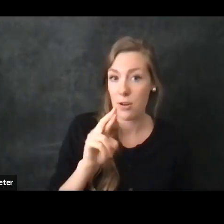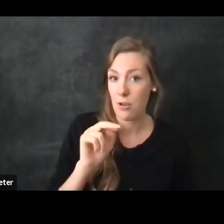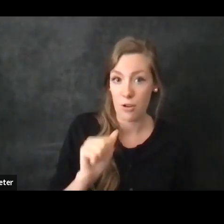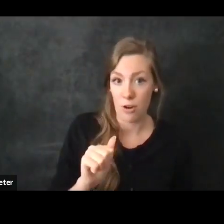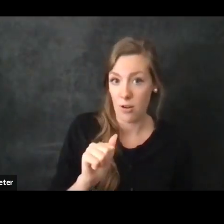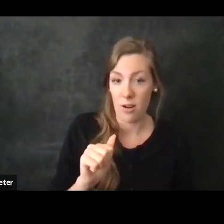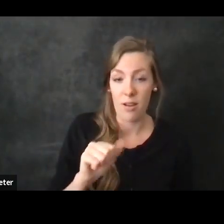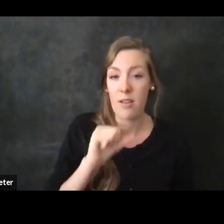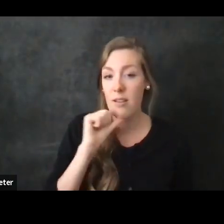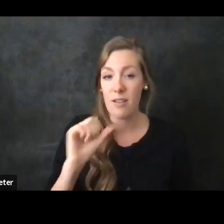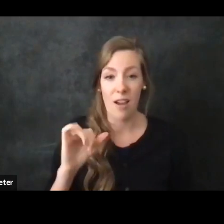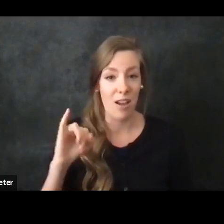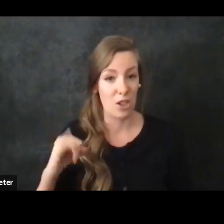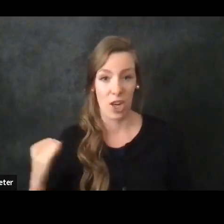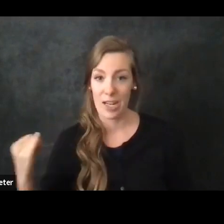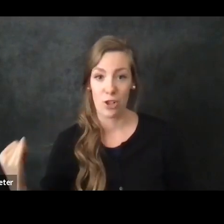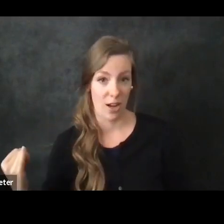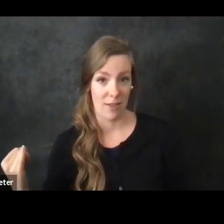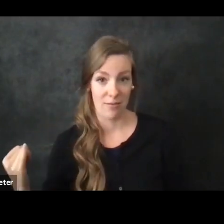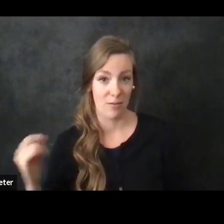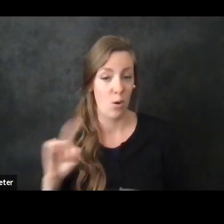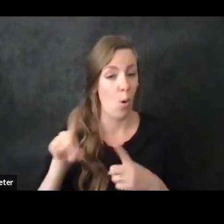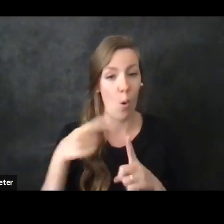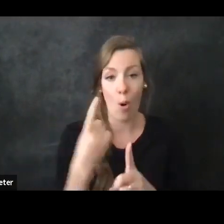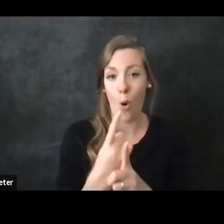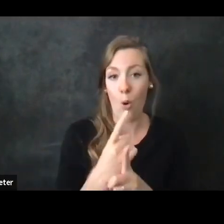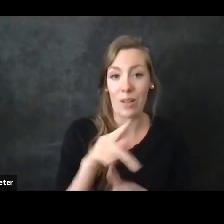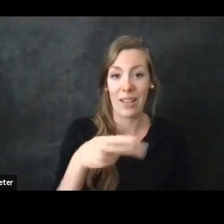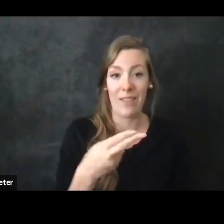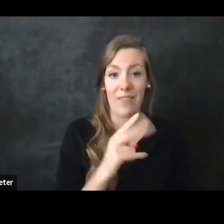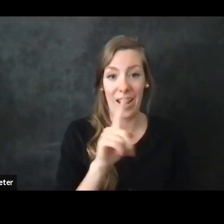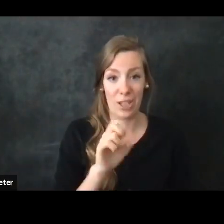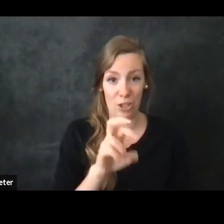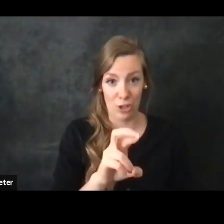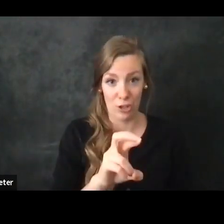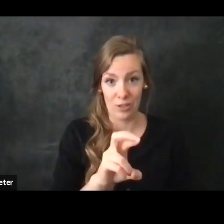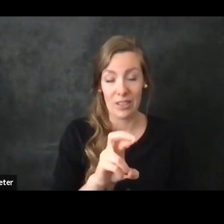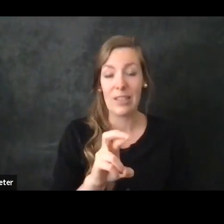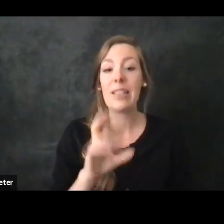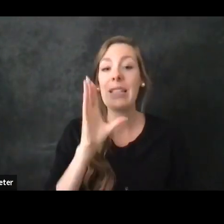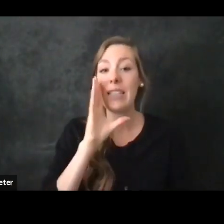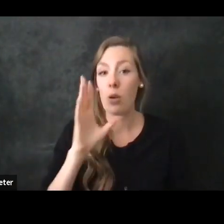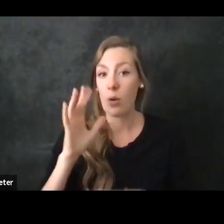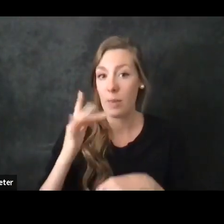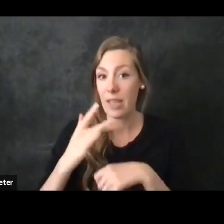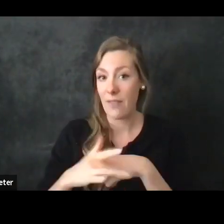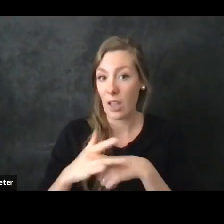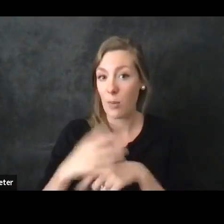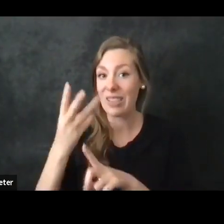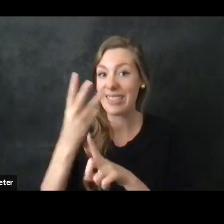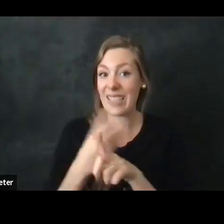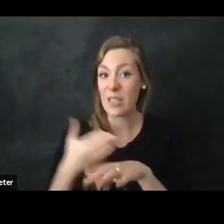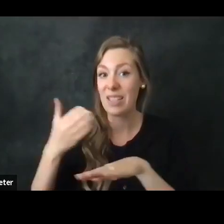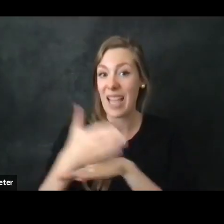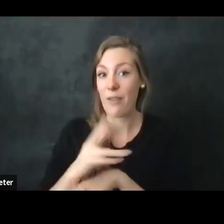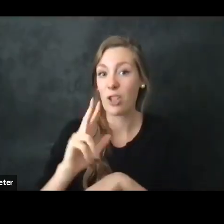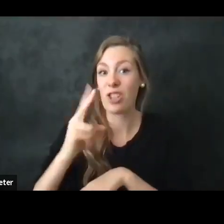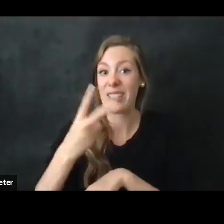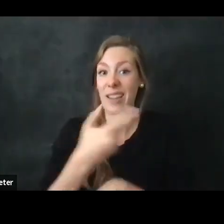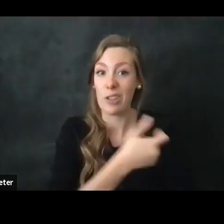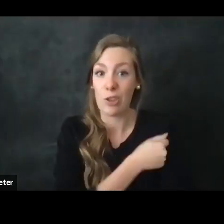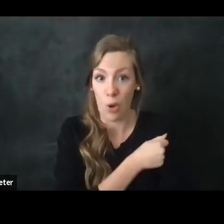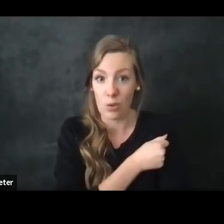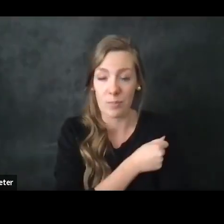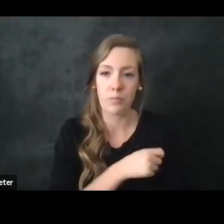J&J vaccine as of yet. This group is eligible 6 months after their second dose. So basically, if boosters were